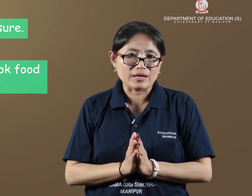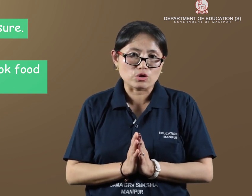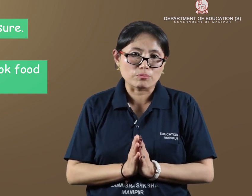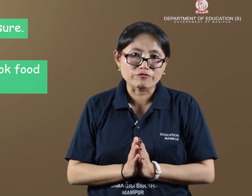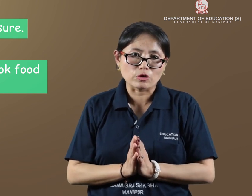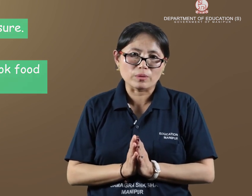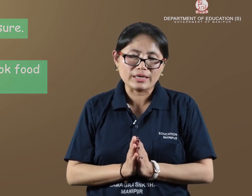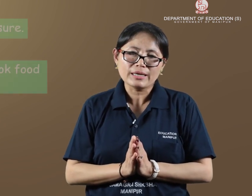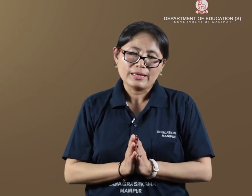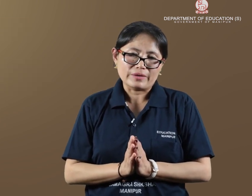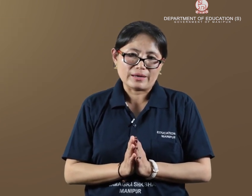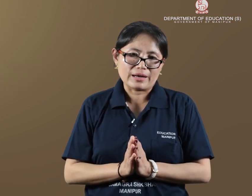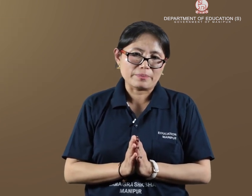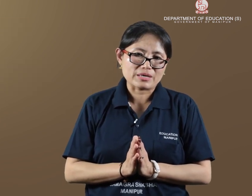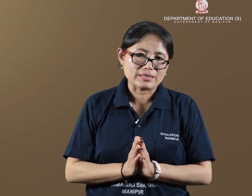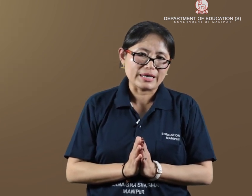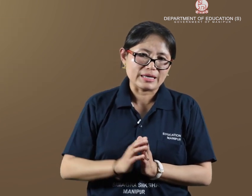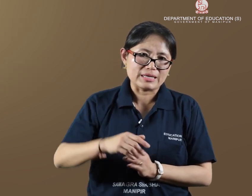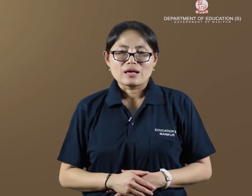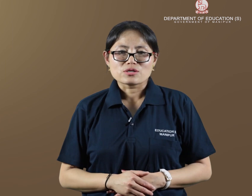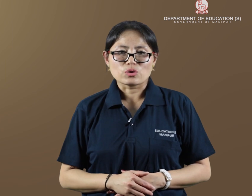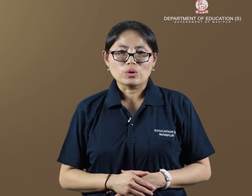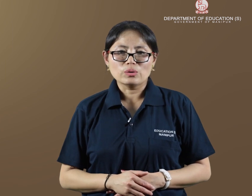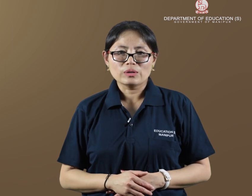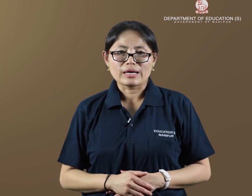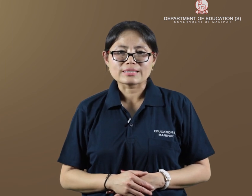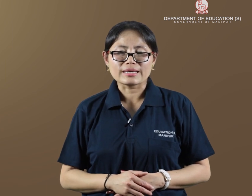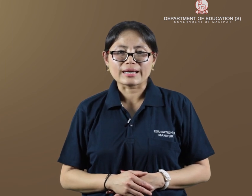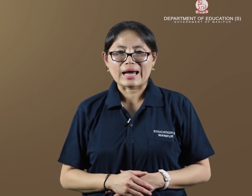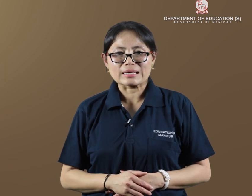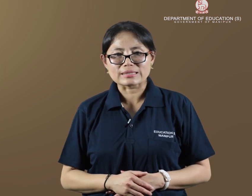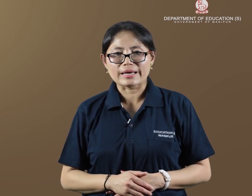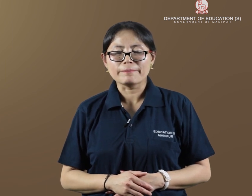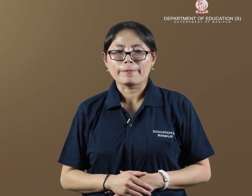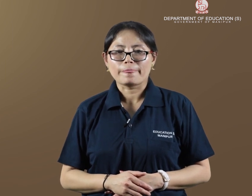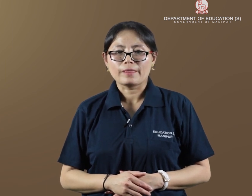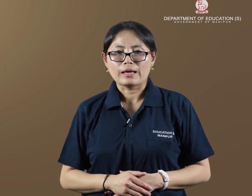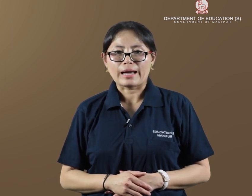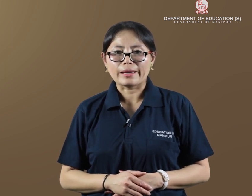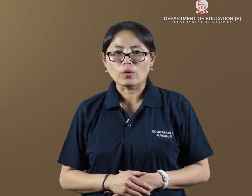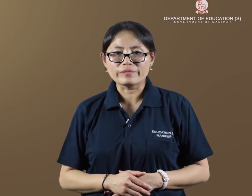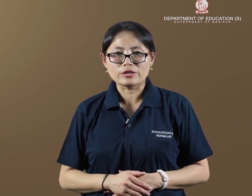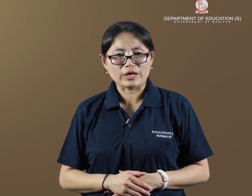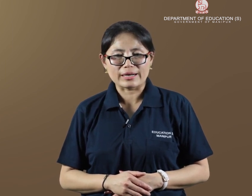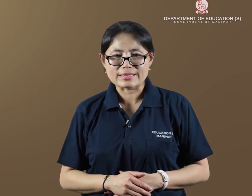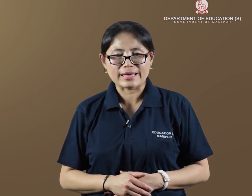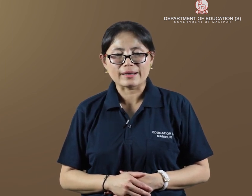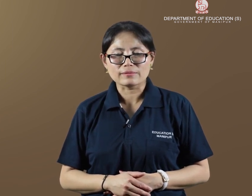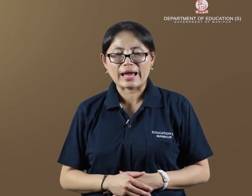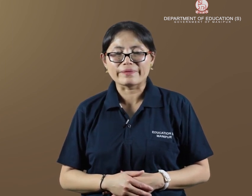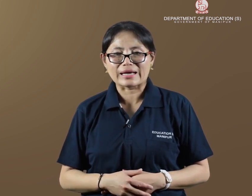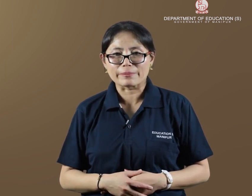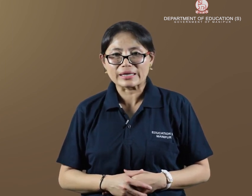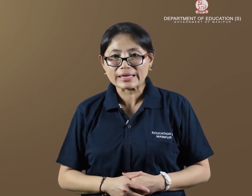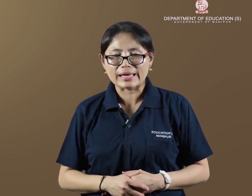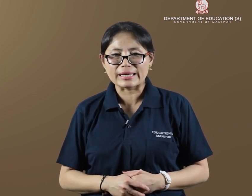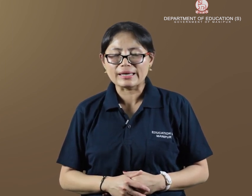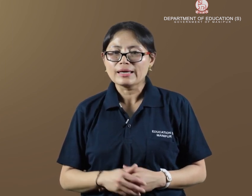karna dum proof to bani that air pressure legani so nasigi class tem I hope that you can understand gyan taramani na khali